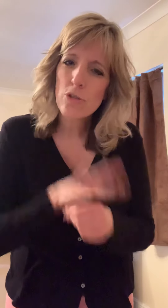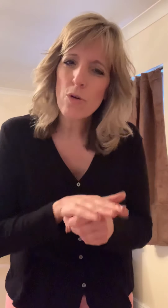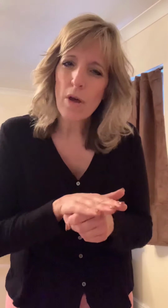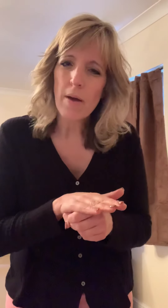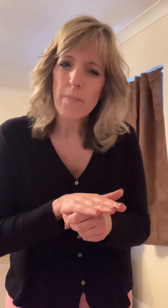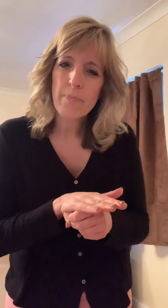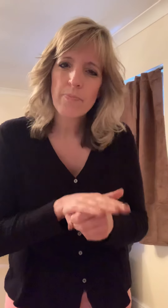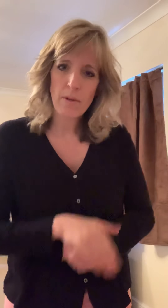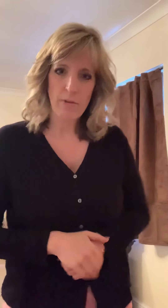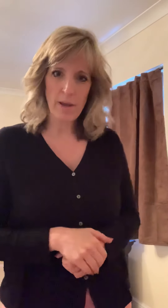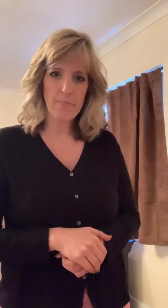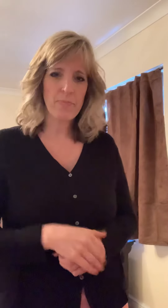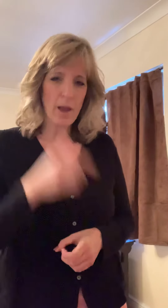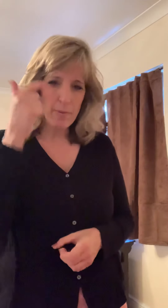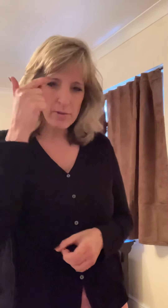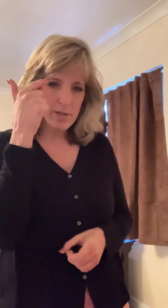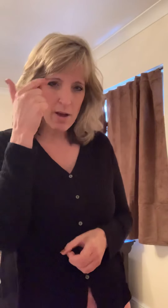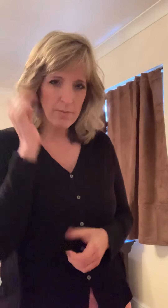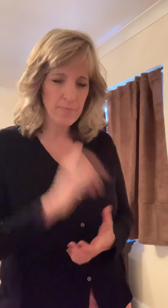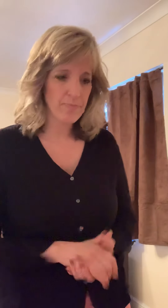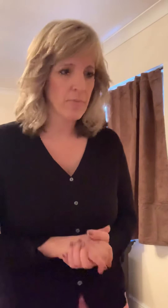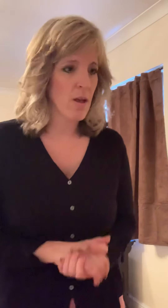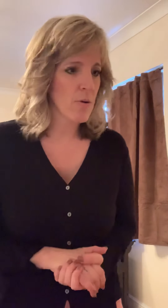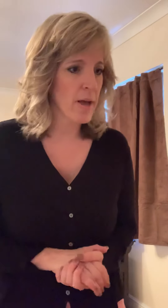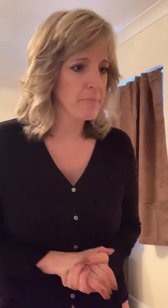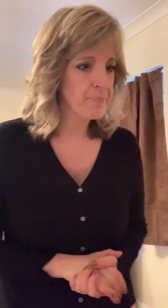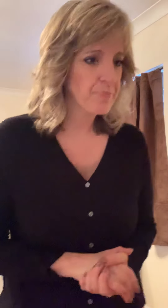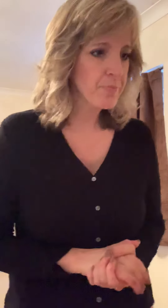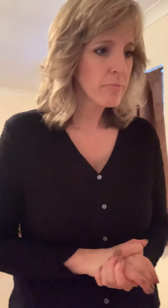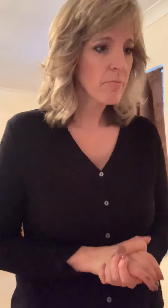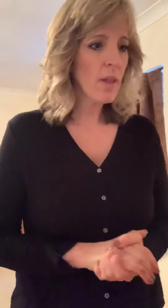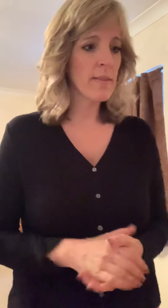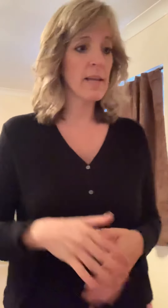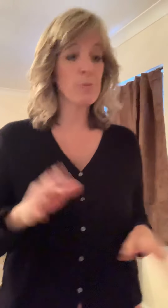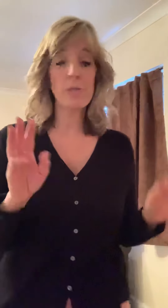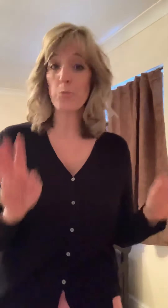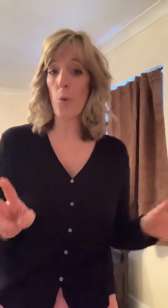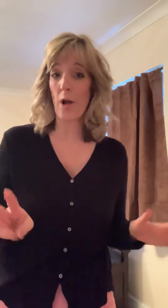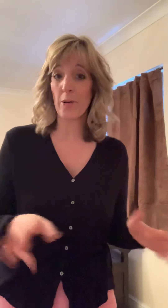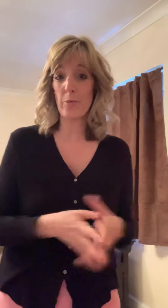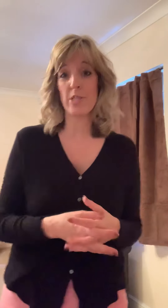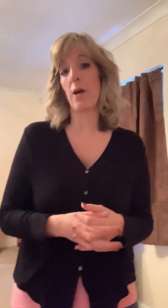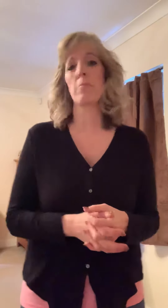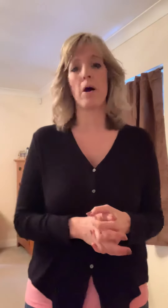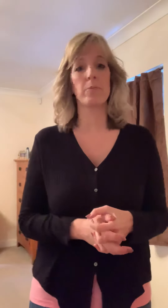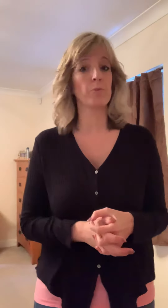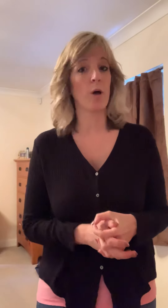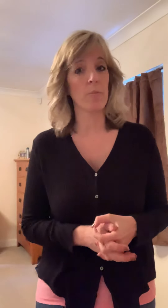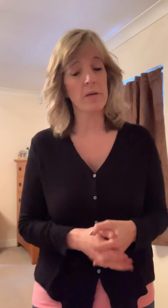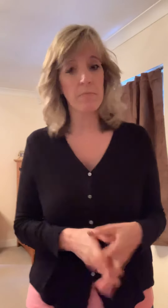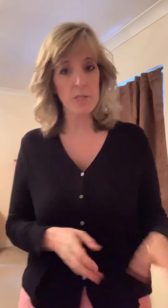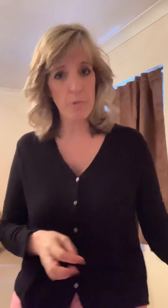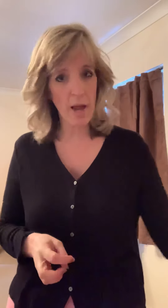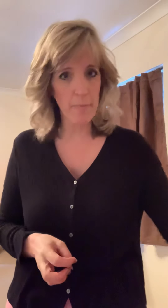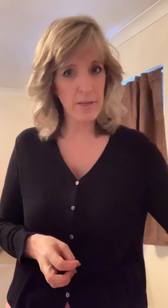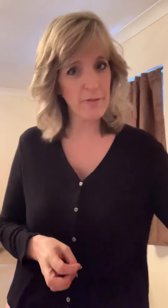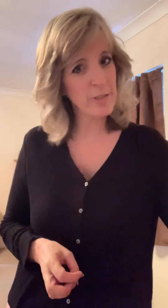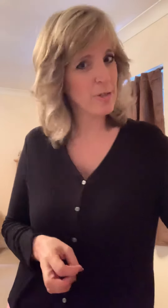soda, right? Eyebrows down. Okay. The next one is water, which our moms would all be much more happy if we drank